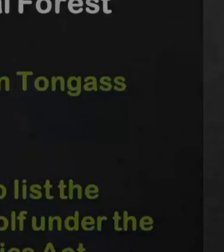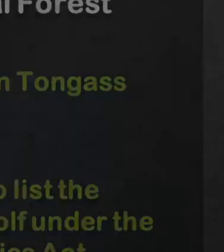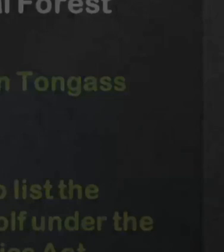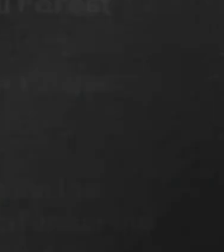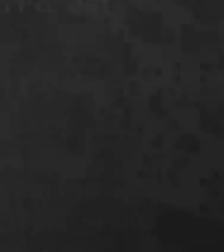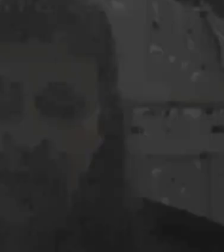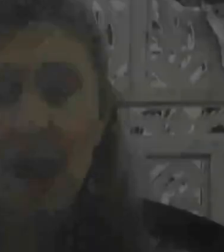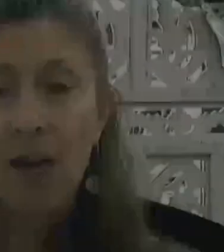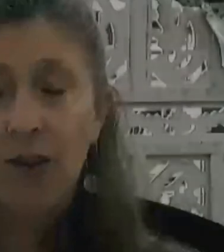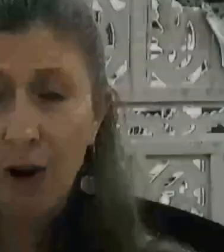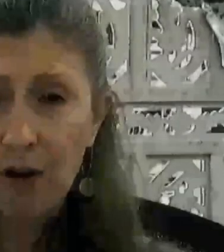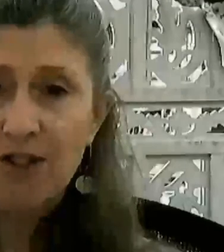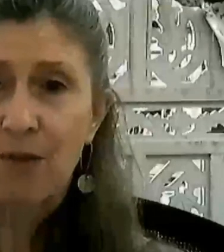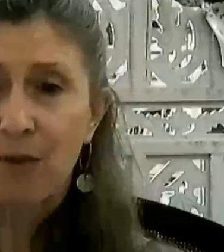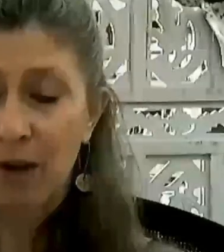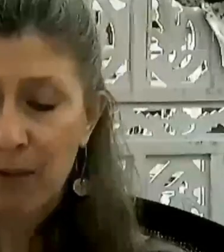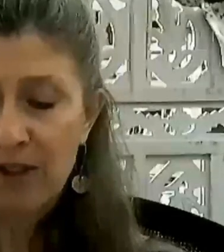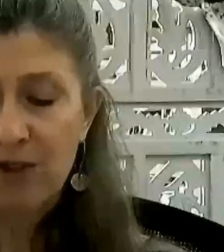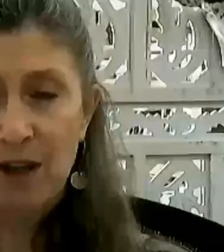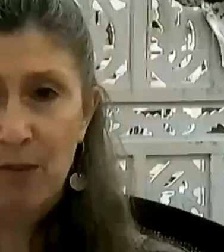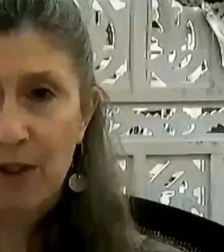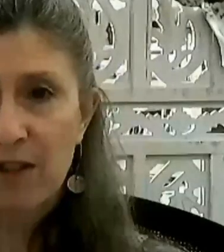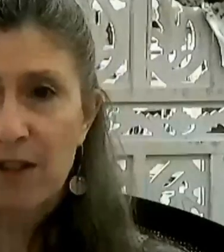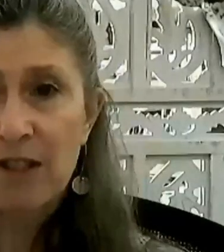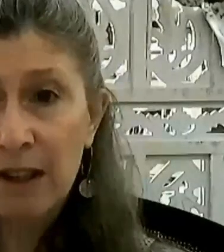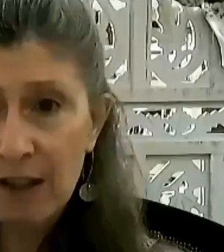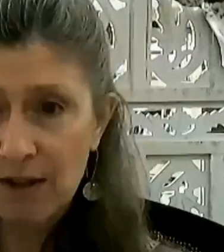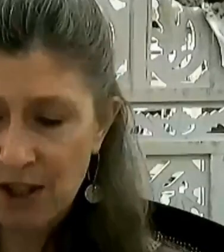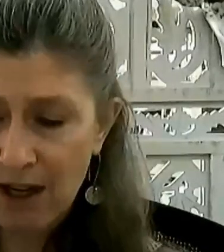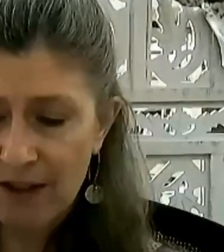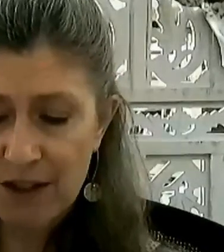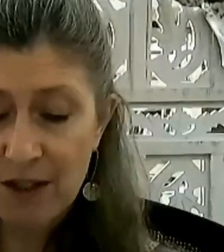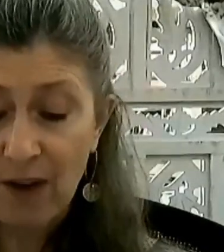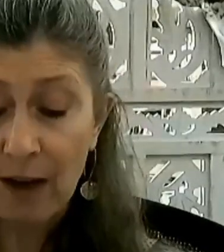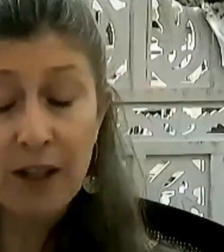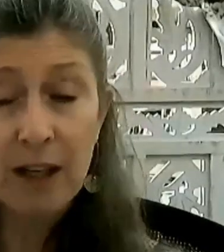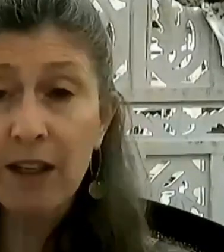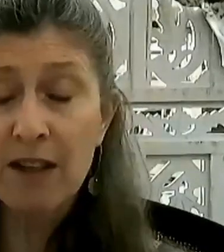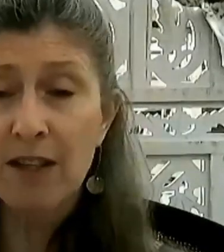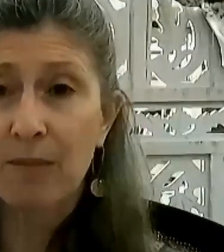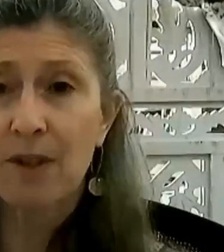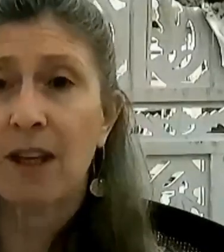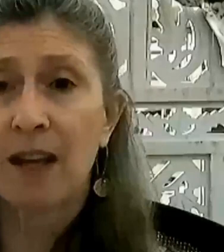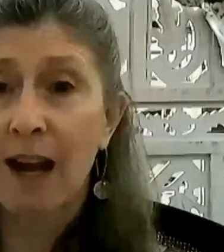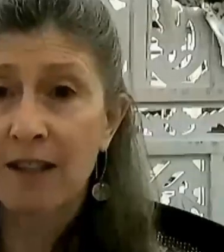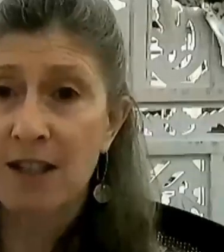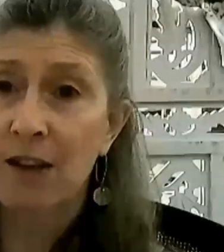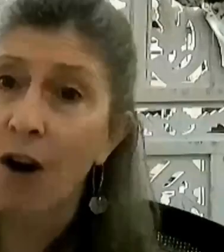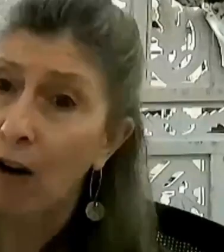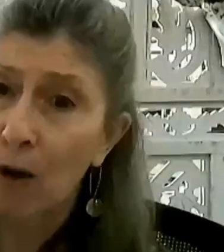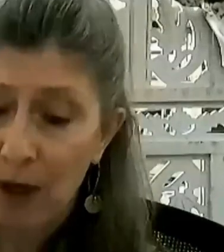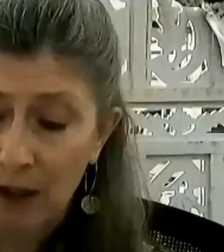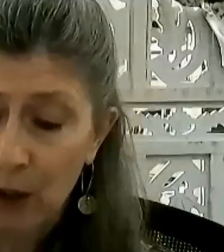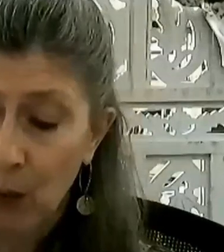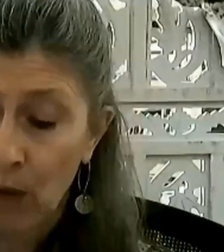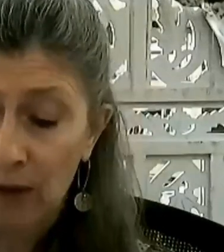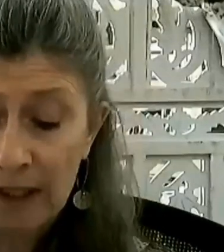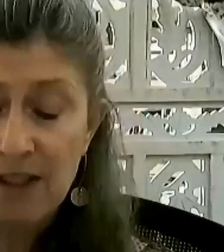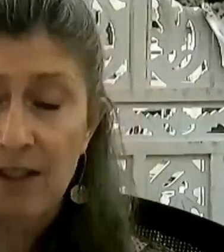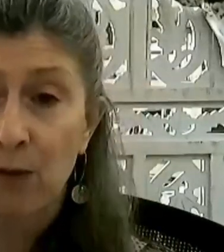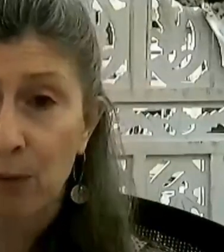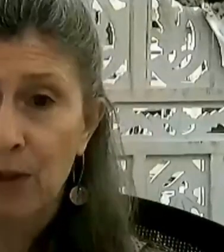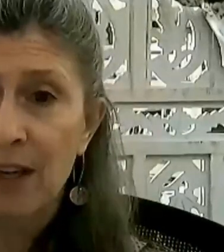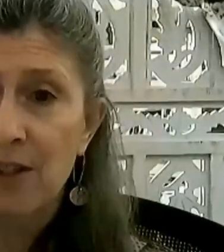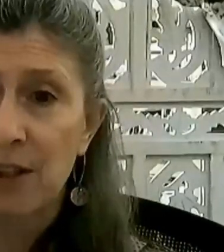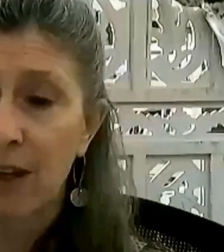logging. There also have been administrative petitions and legal challenges filed in an attempt to get the Alexander Archipelago